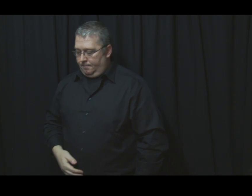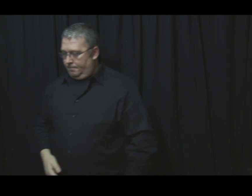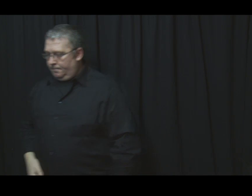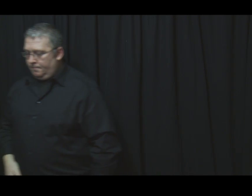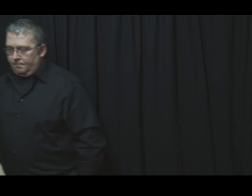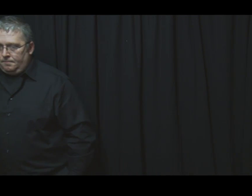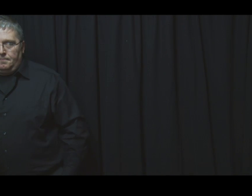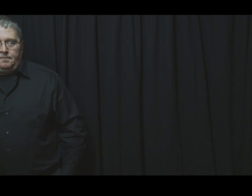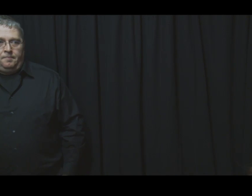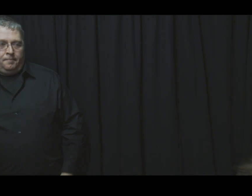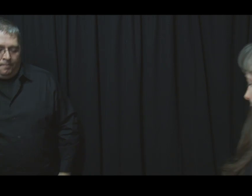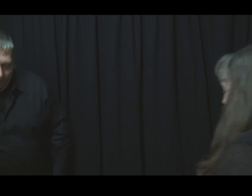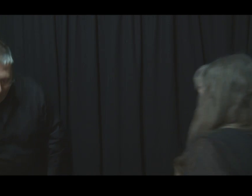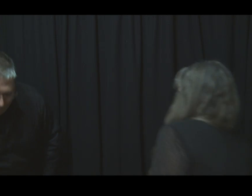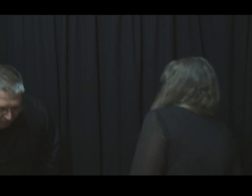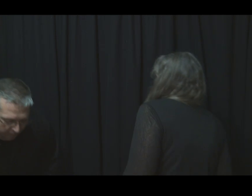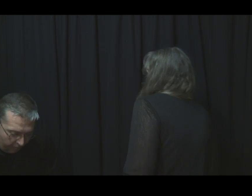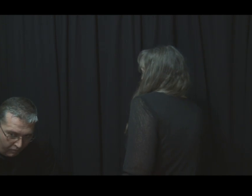presentation.